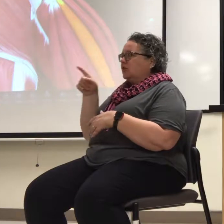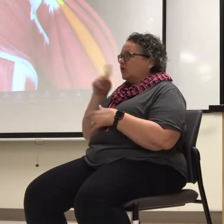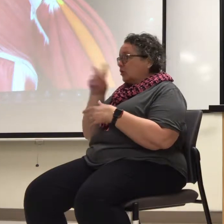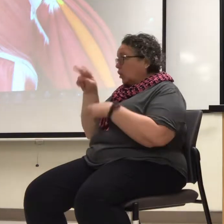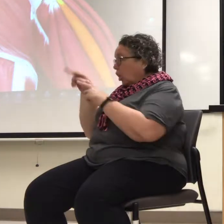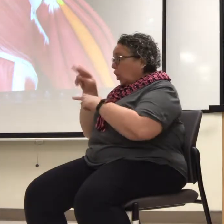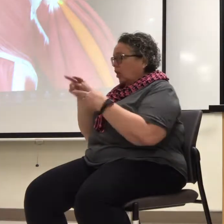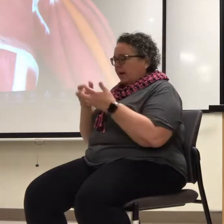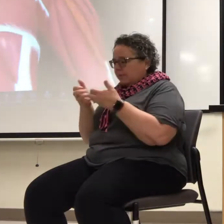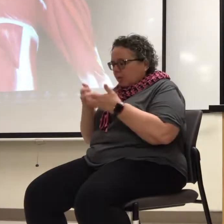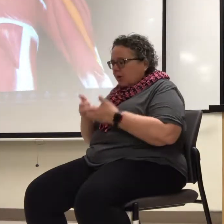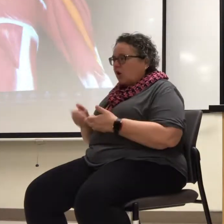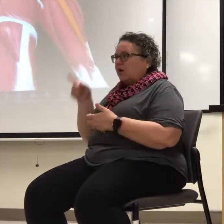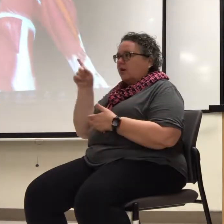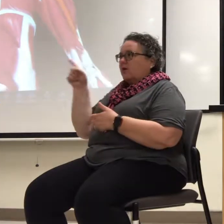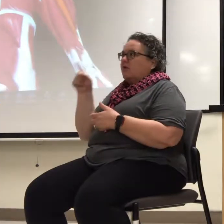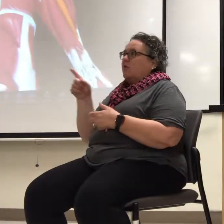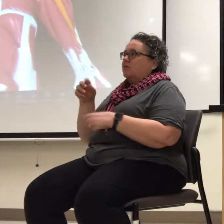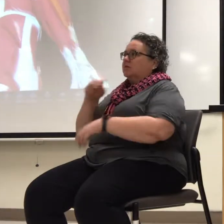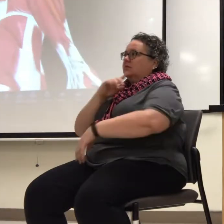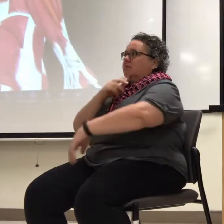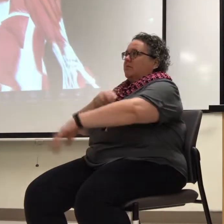Well, for example, you know, this muscle,